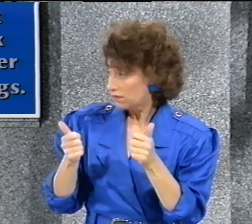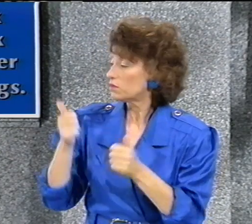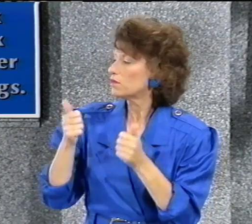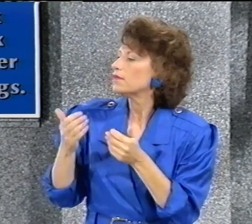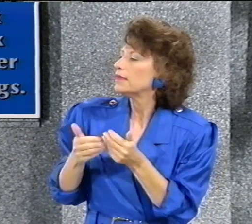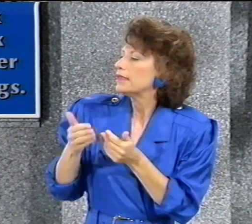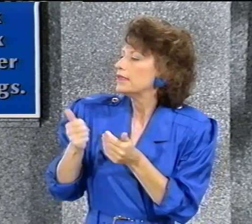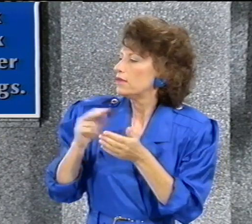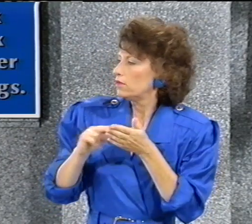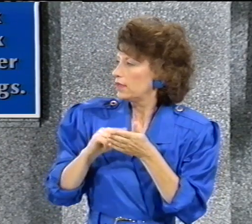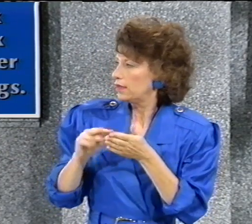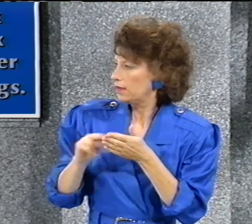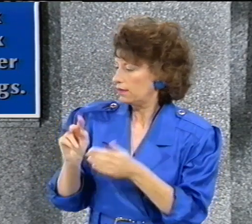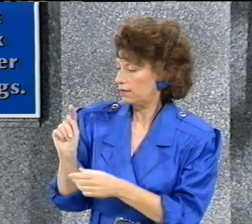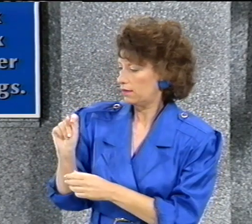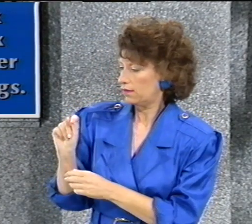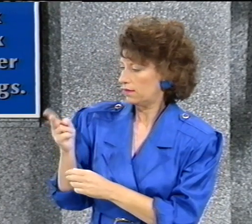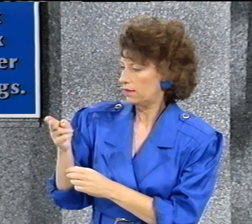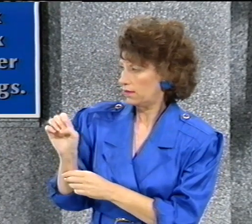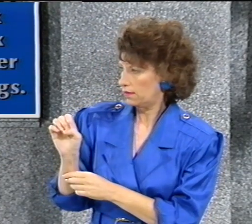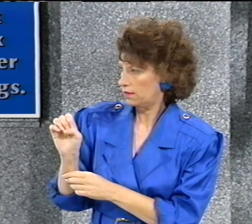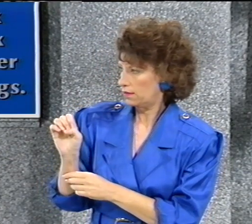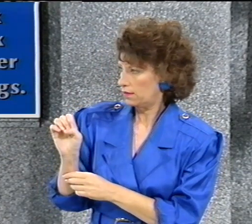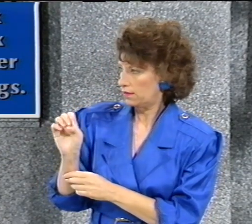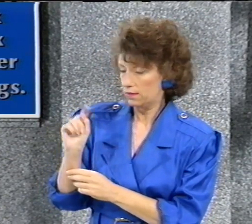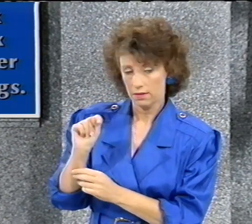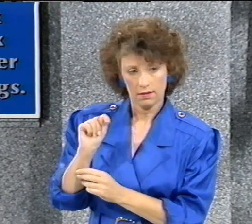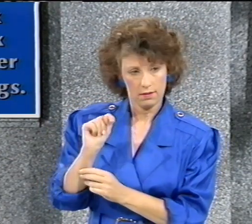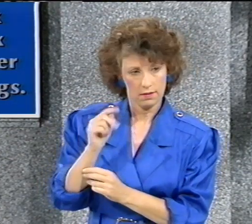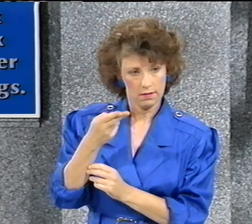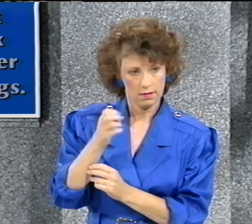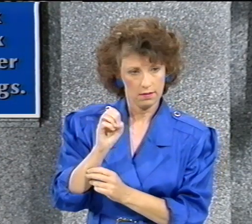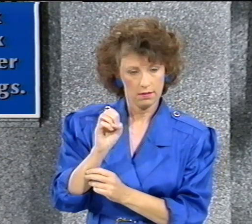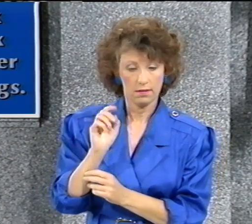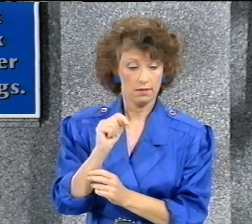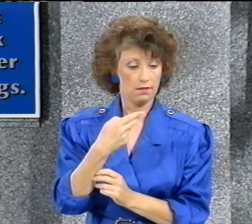see which one is faster and which one's easier to read.